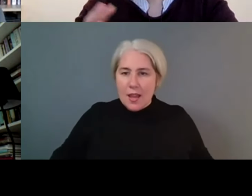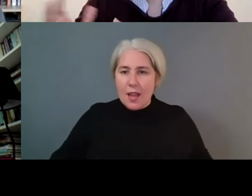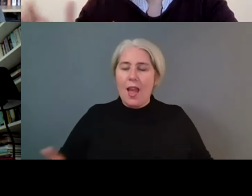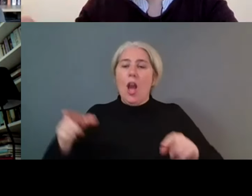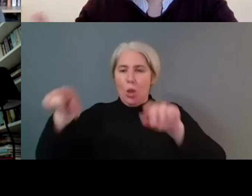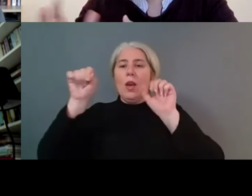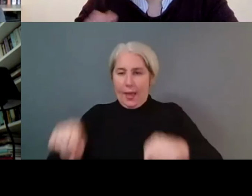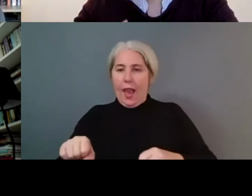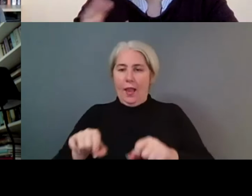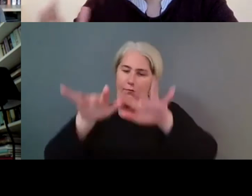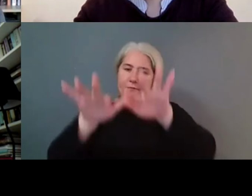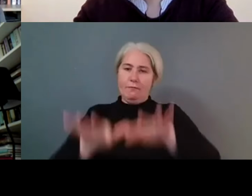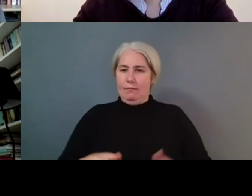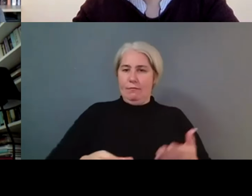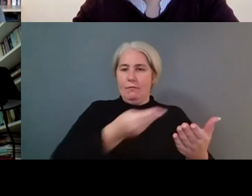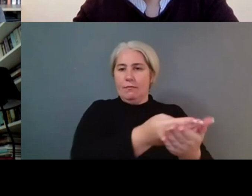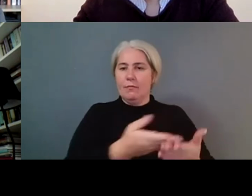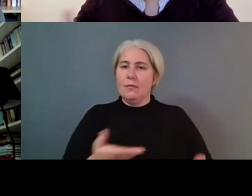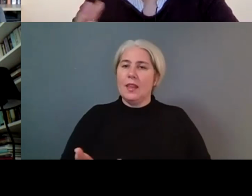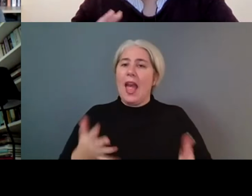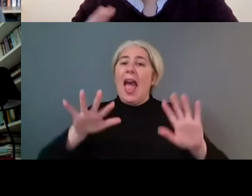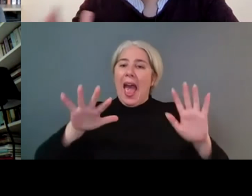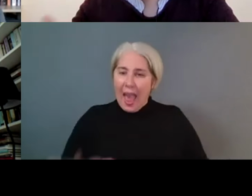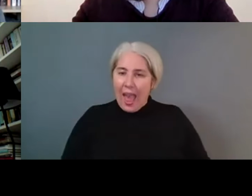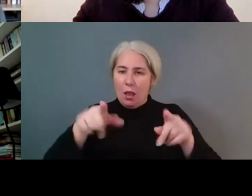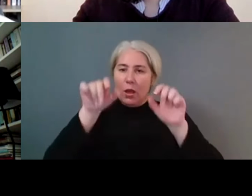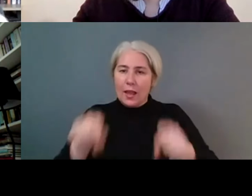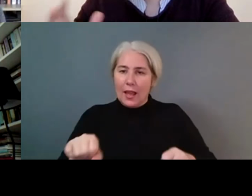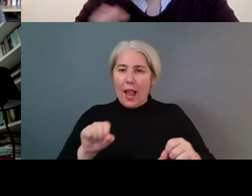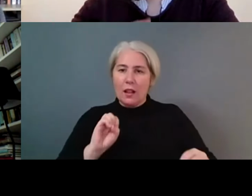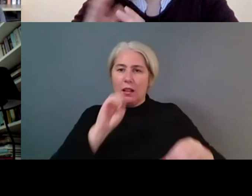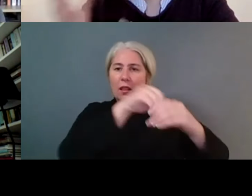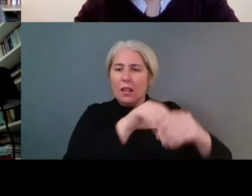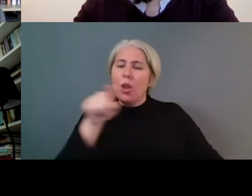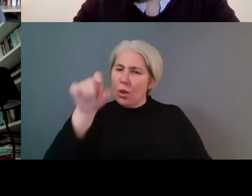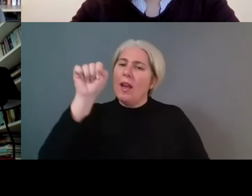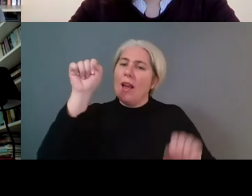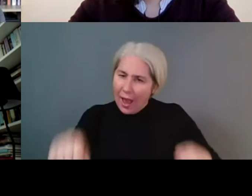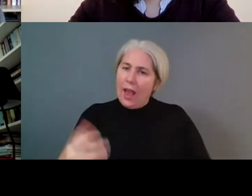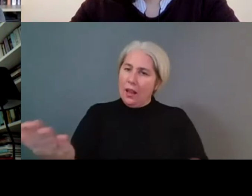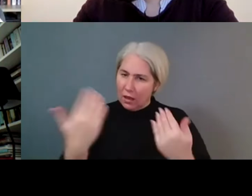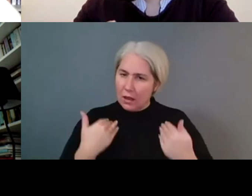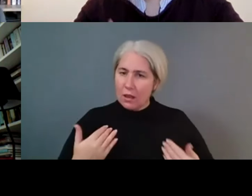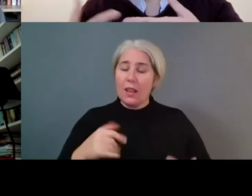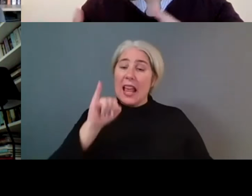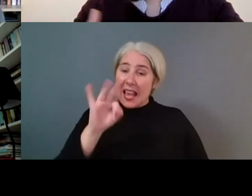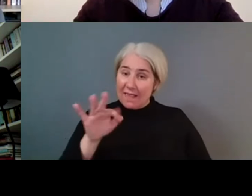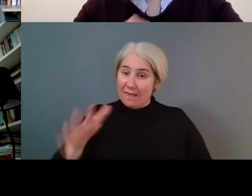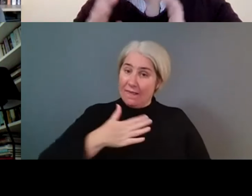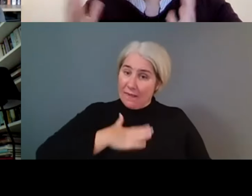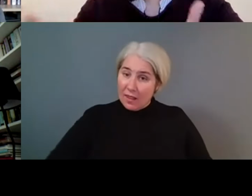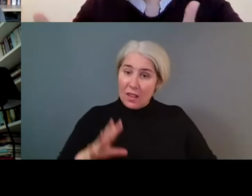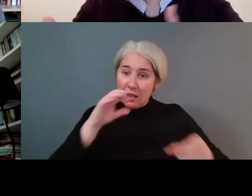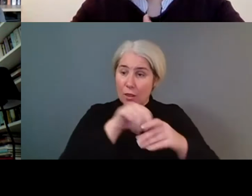spoke about the ways that you can contribute, it's exactly about that. Do you want to participate and to submit